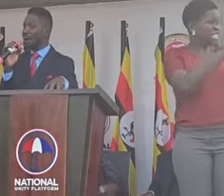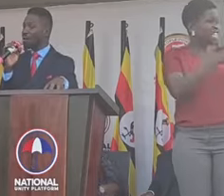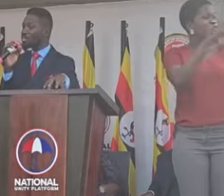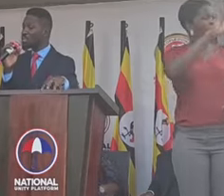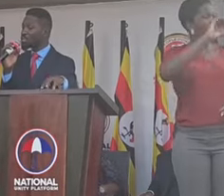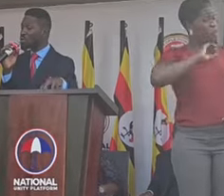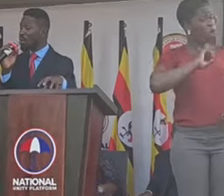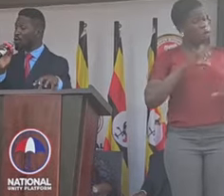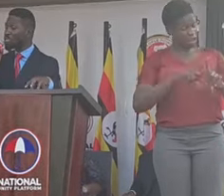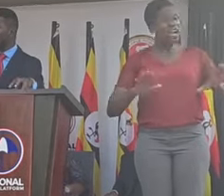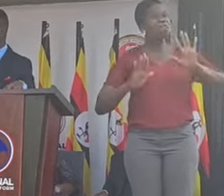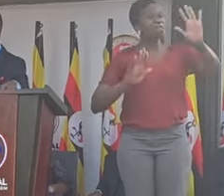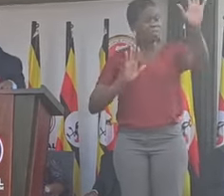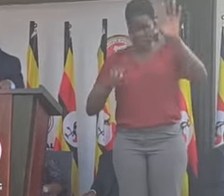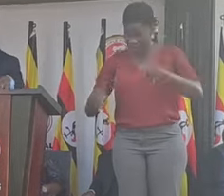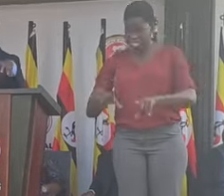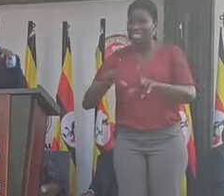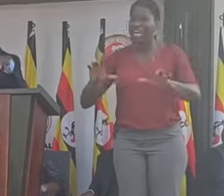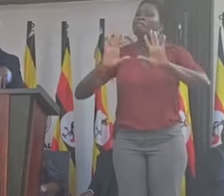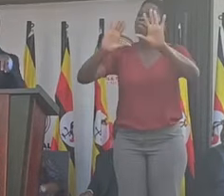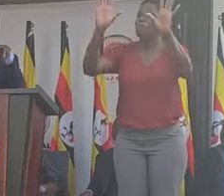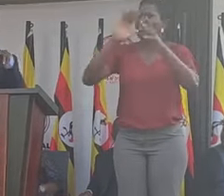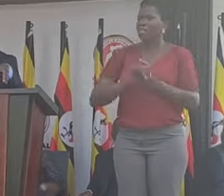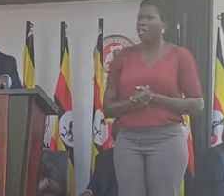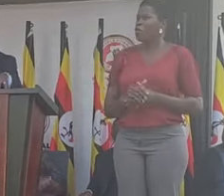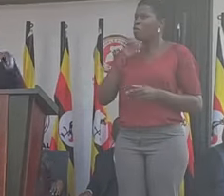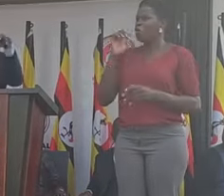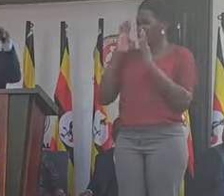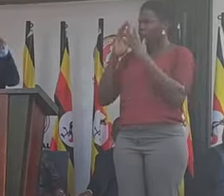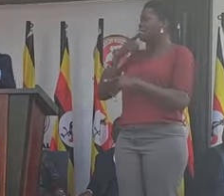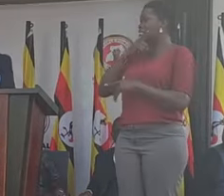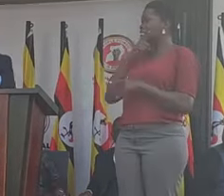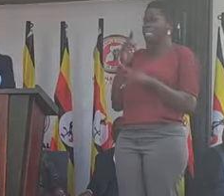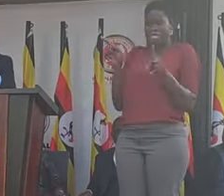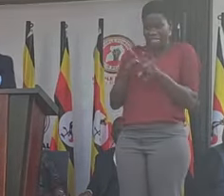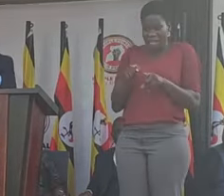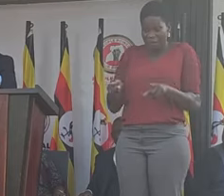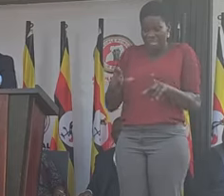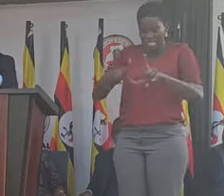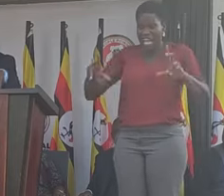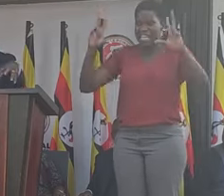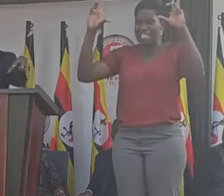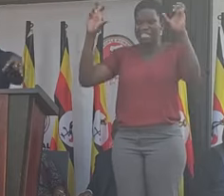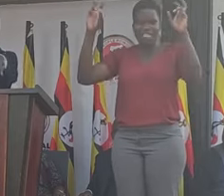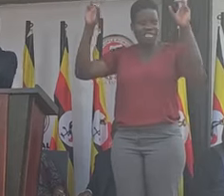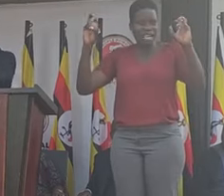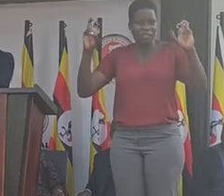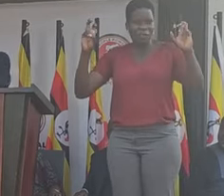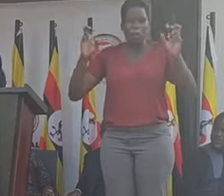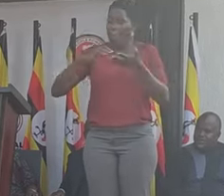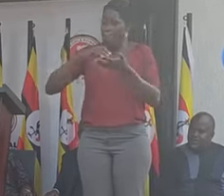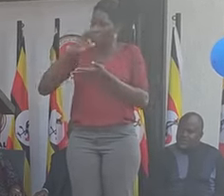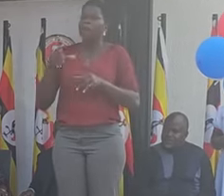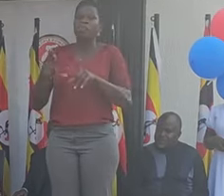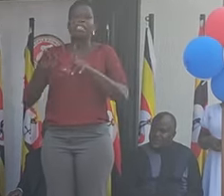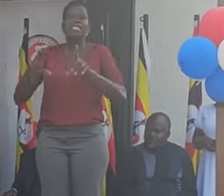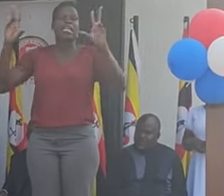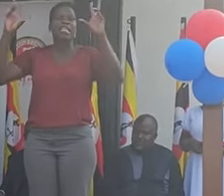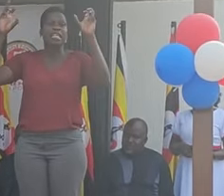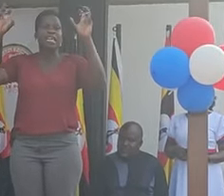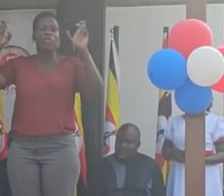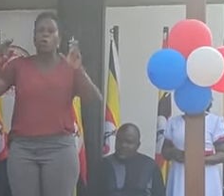ba wano, this is not about Kyagulanyi. Era ebyapa bya wano ebisinga obungi biri mu